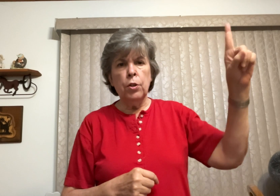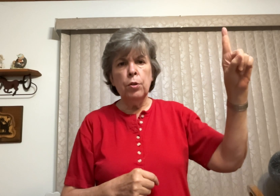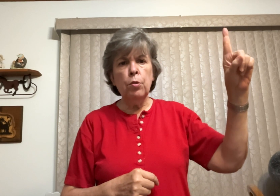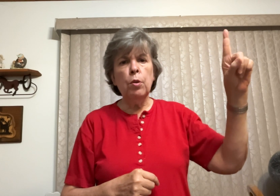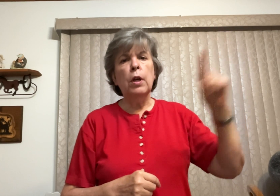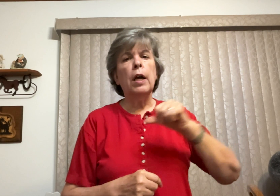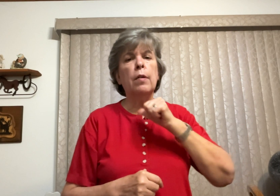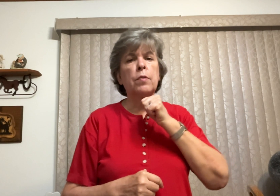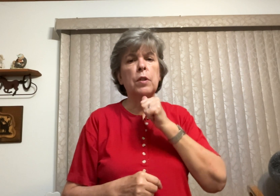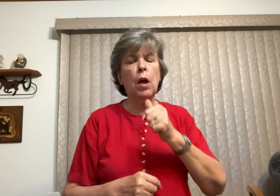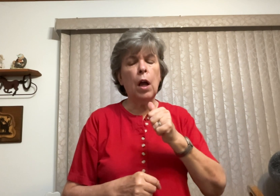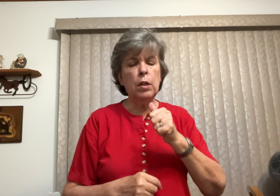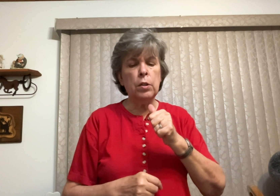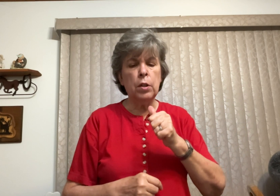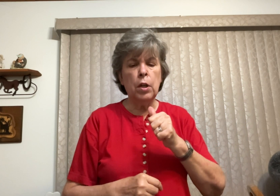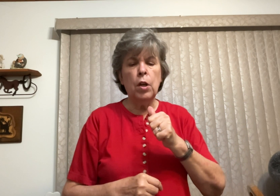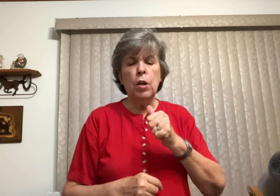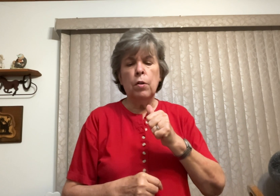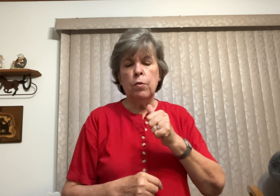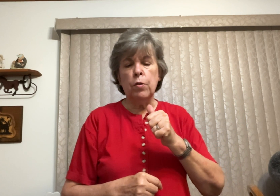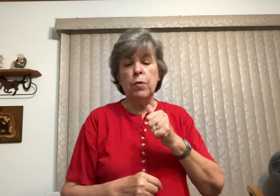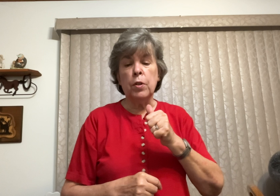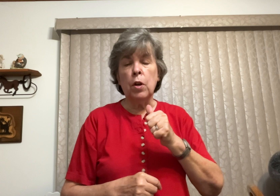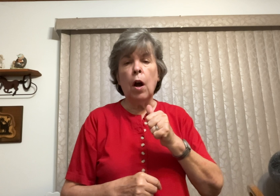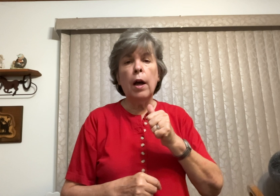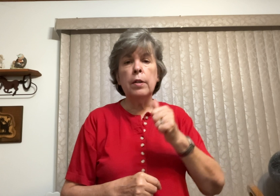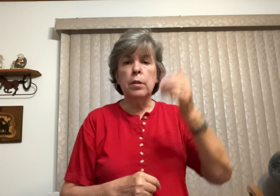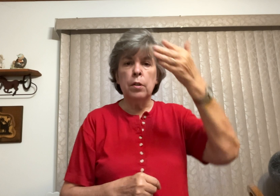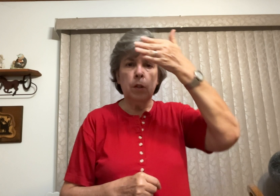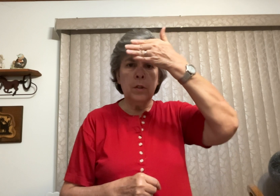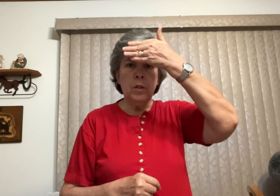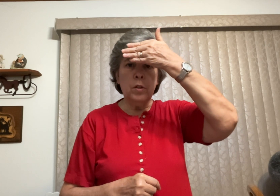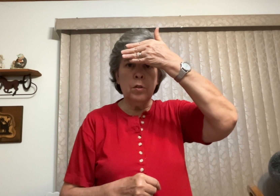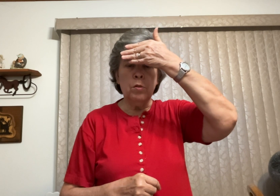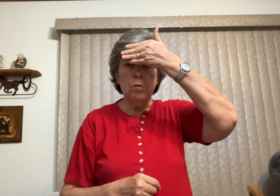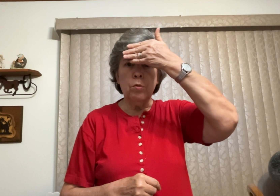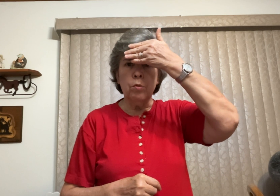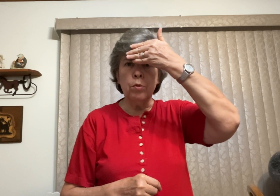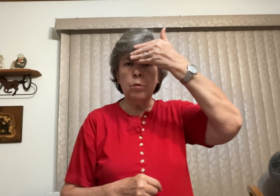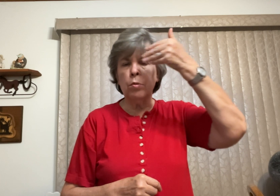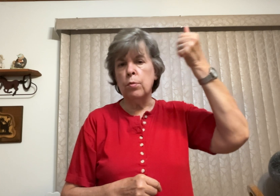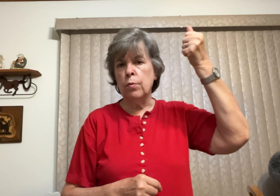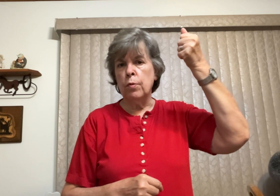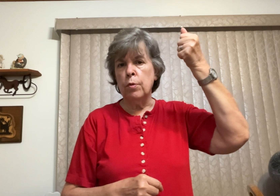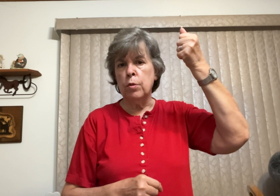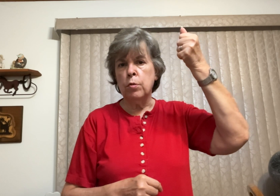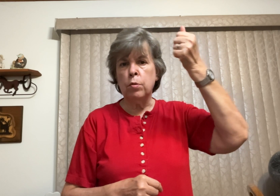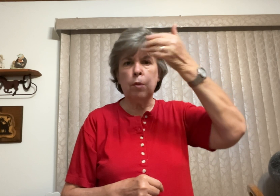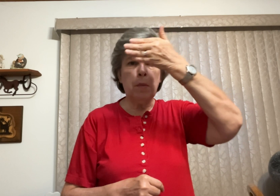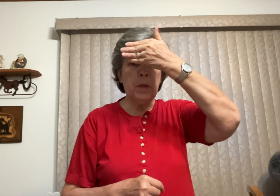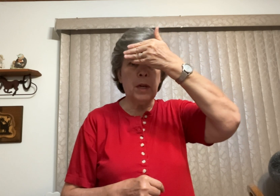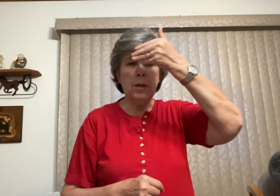You have not, for forgot, you swipe it out of your